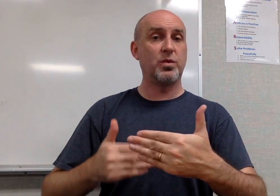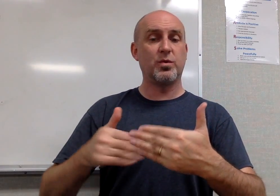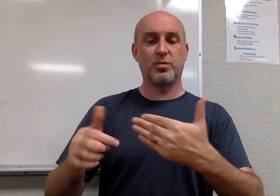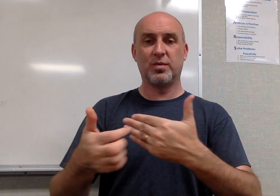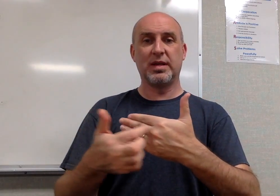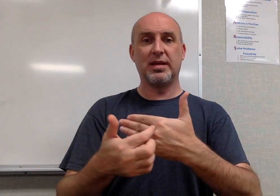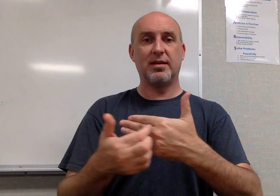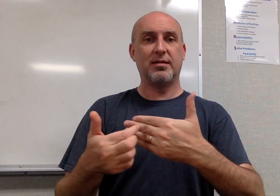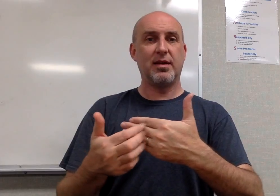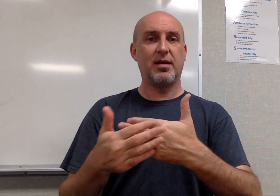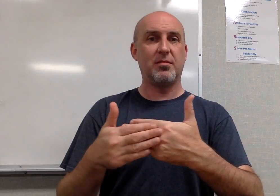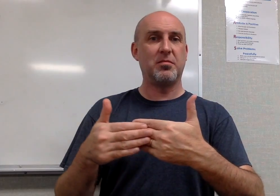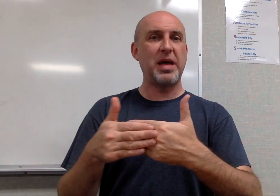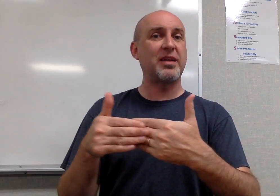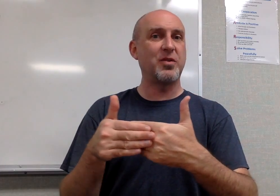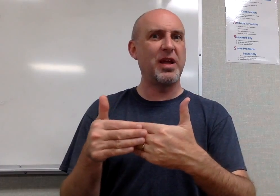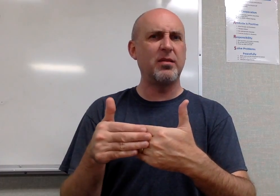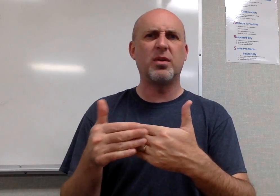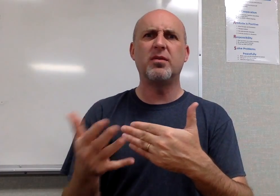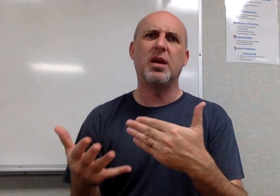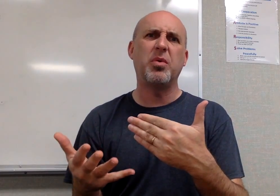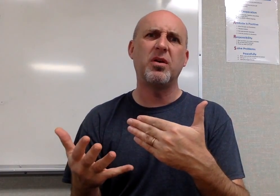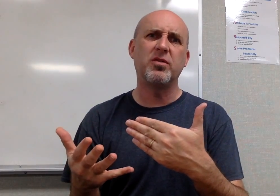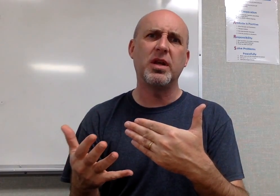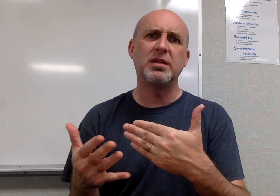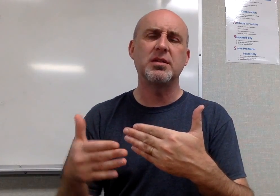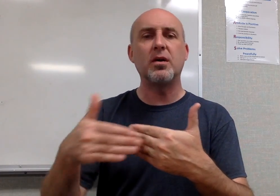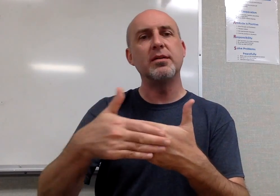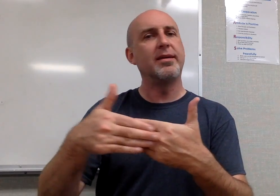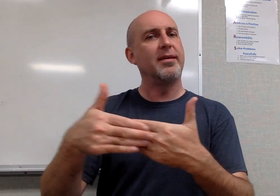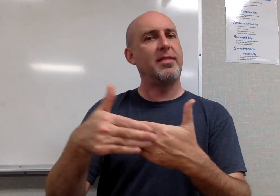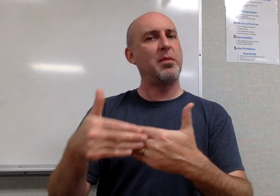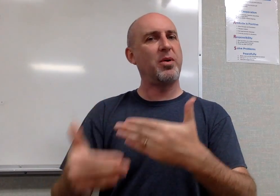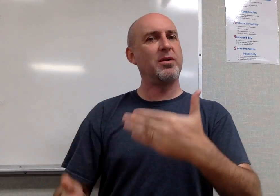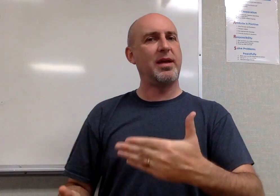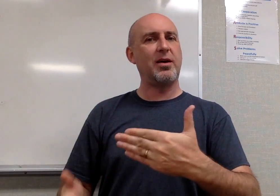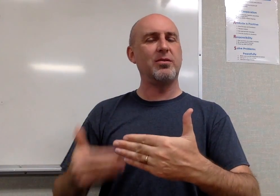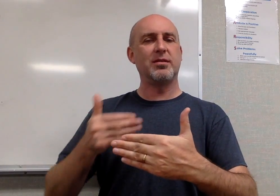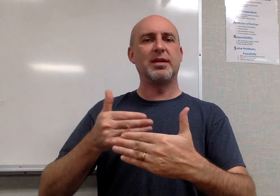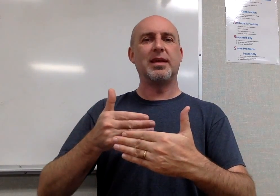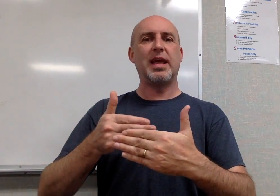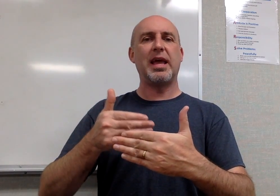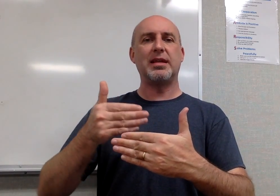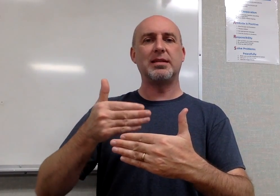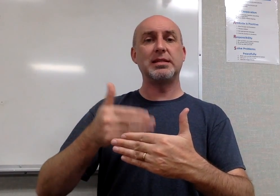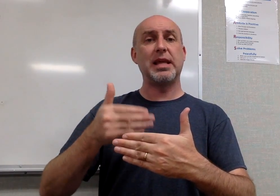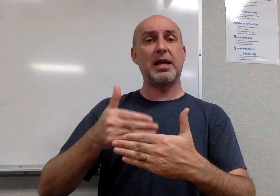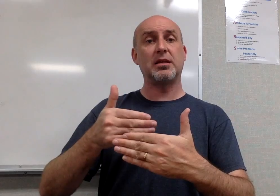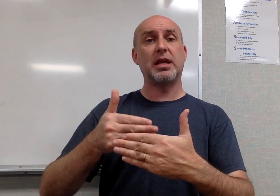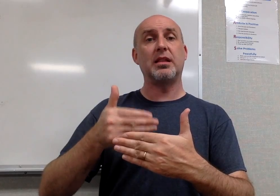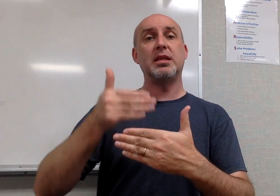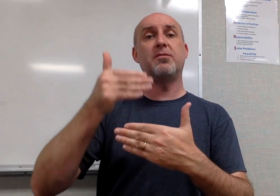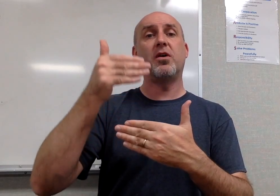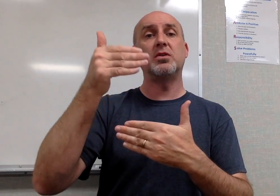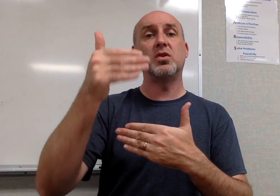Your back of your hand, whatever that part of your hand is called, that part out, and this hand kind of leapfrogs